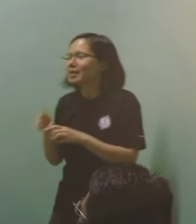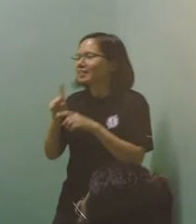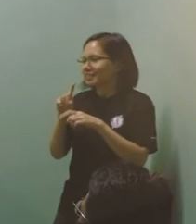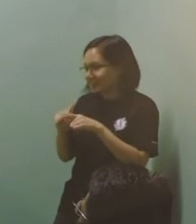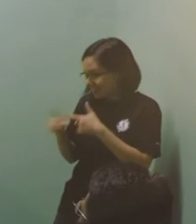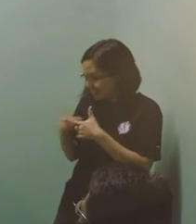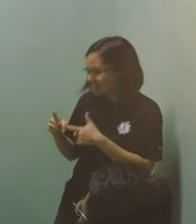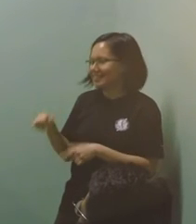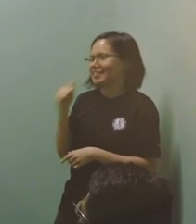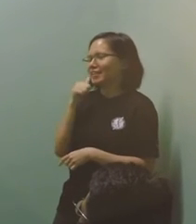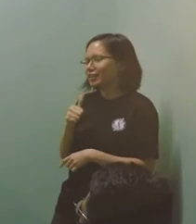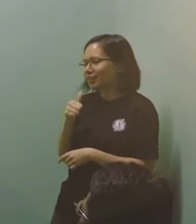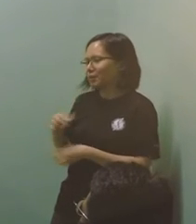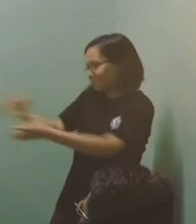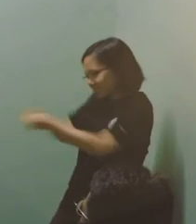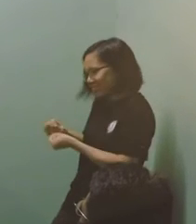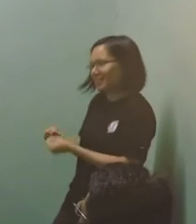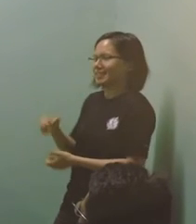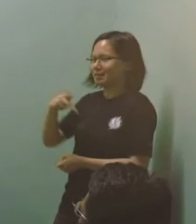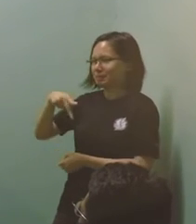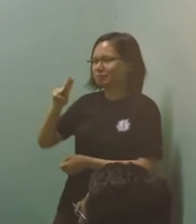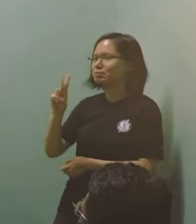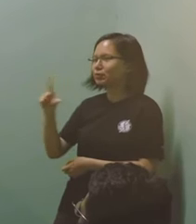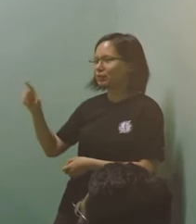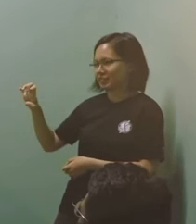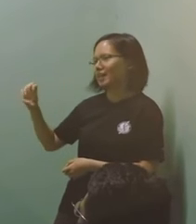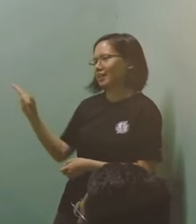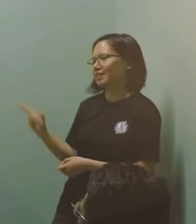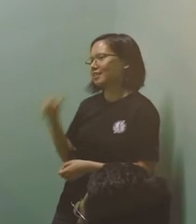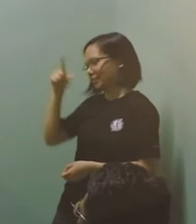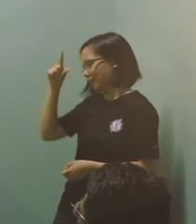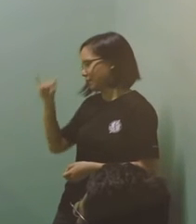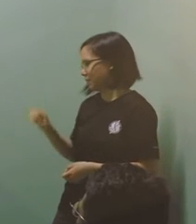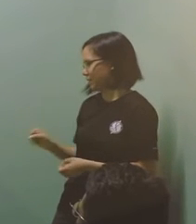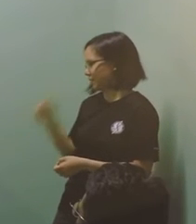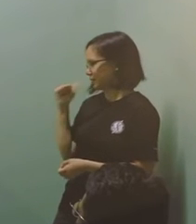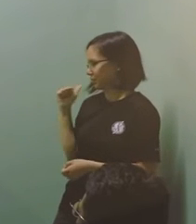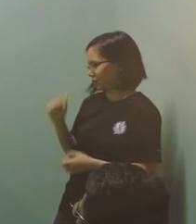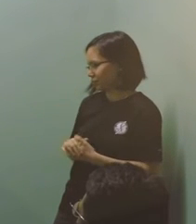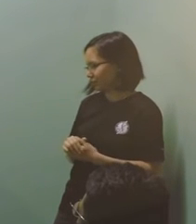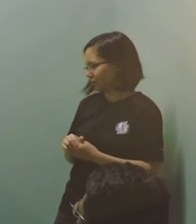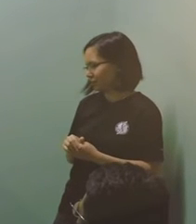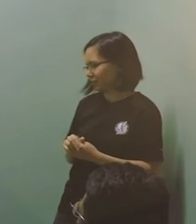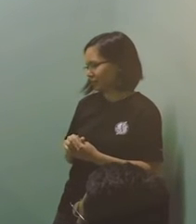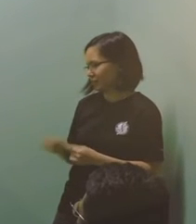so at that point, it was a bit hard for me to shift the camera because I was looking at the scenario and I was a bit scared.